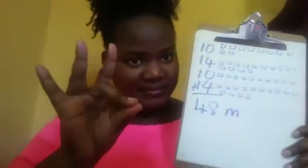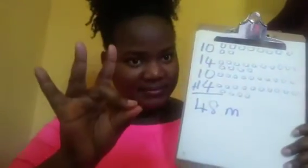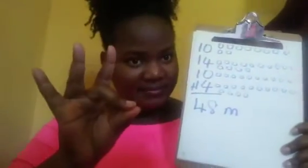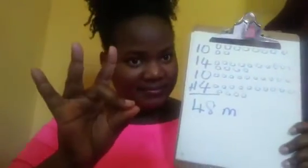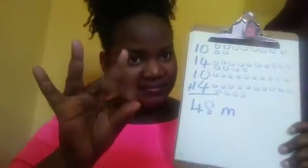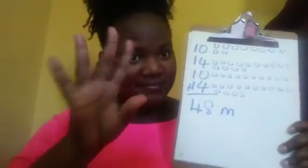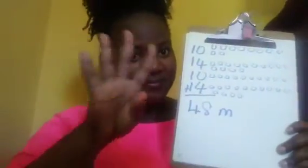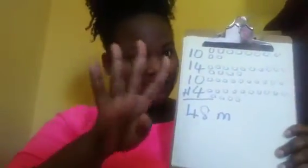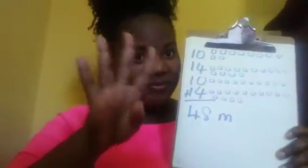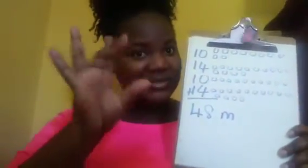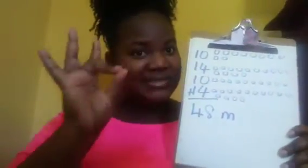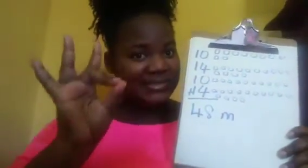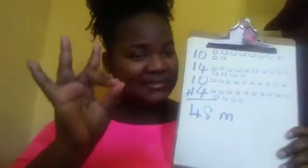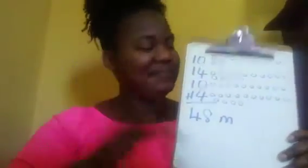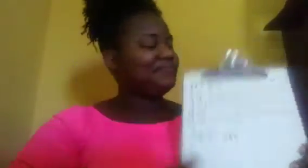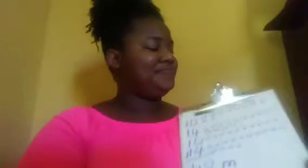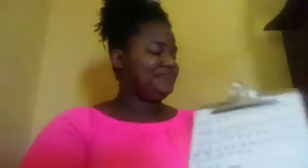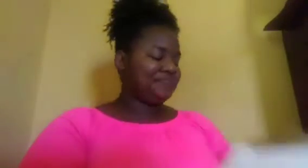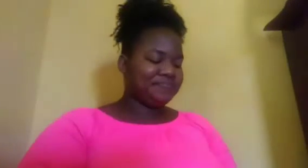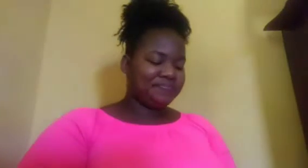48. 48.